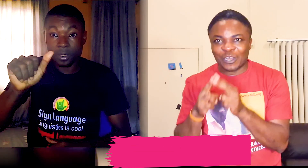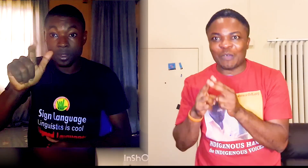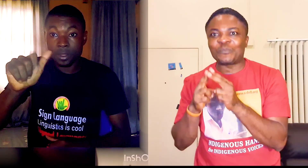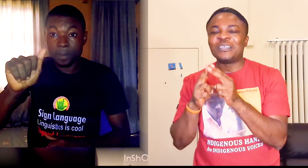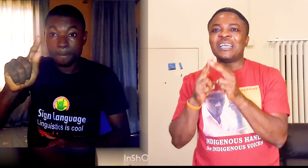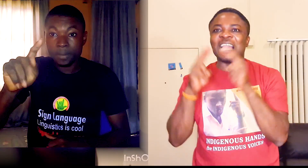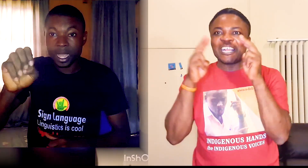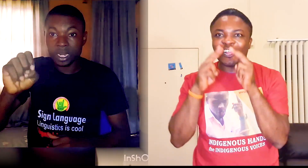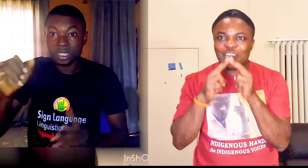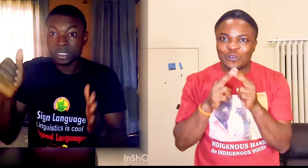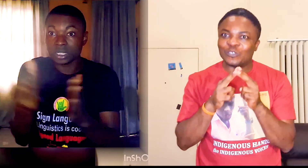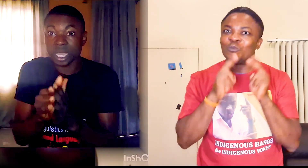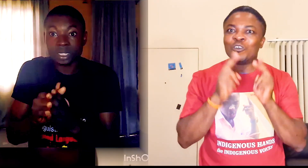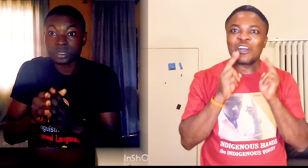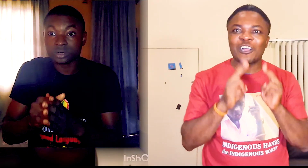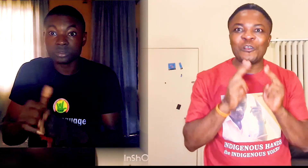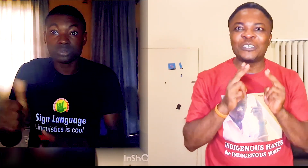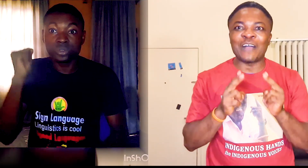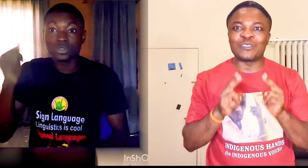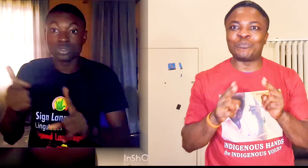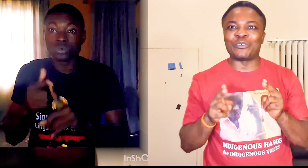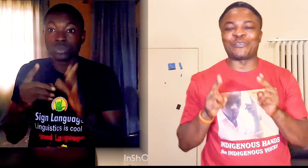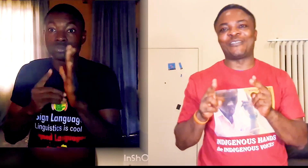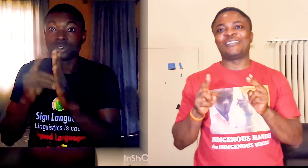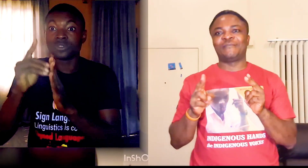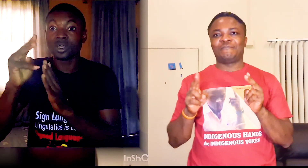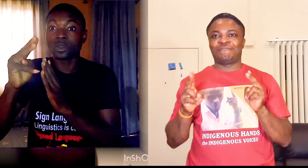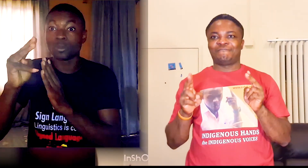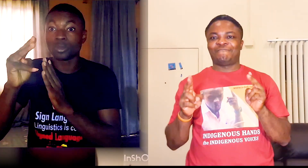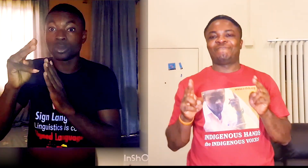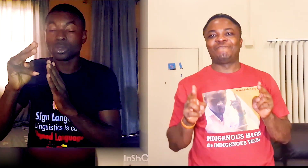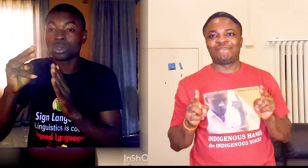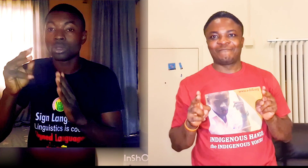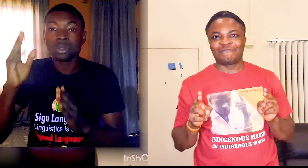to develop and close will not close after birth.